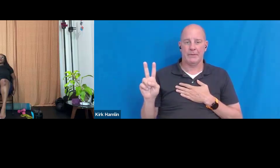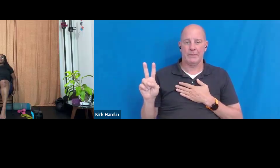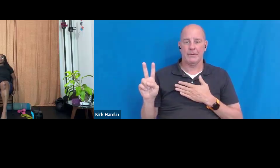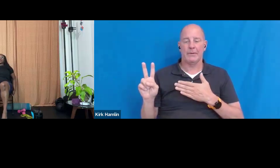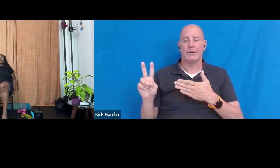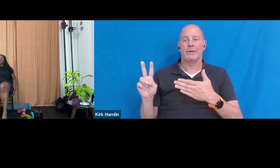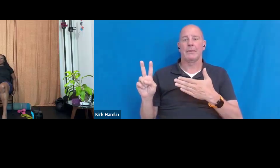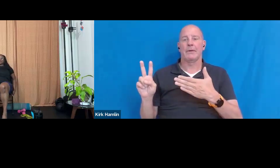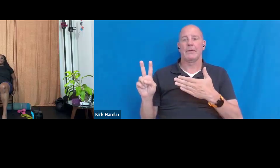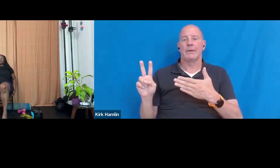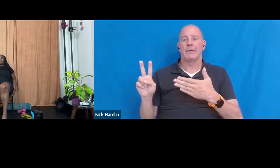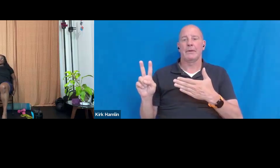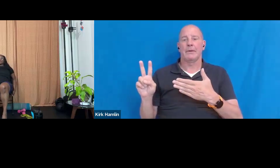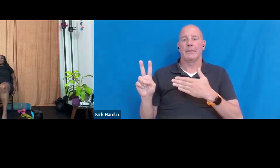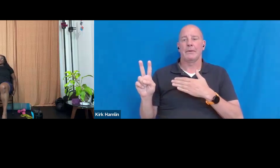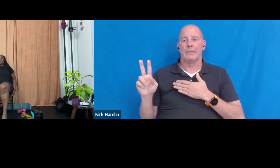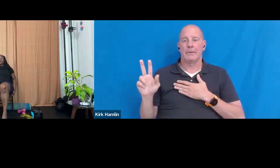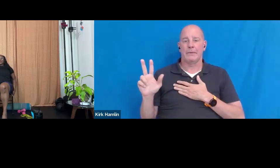Last one, breathing in.